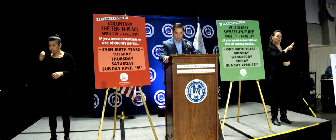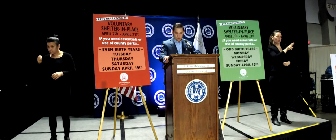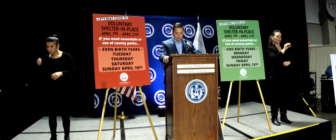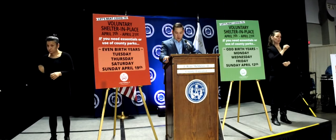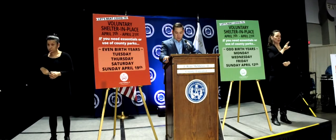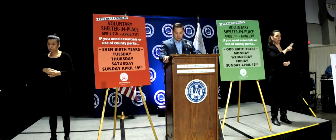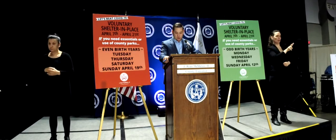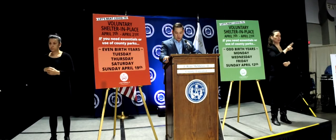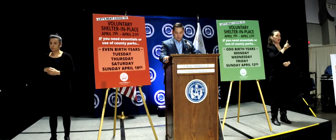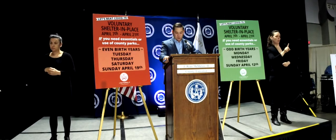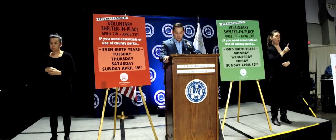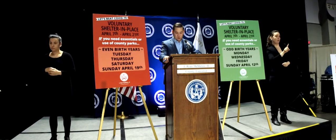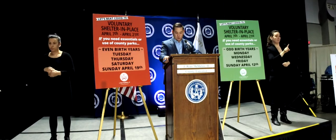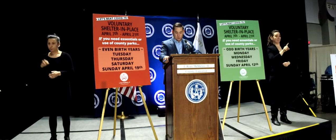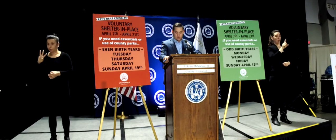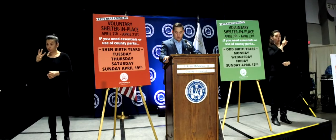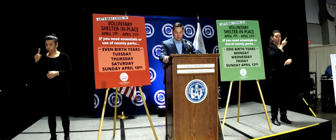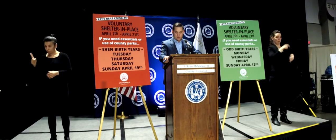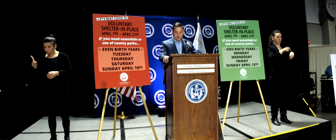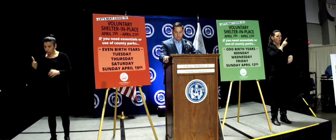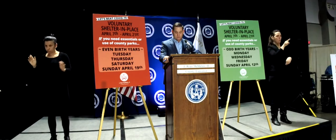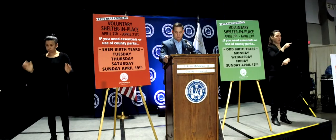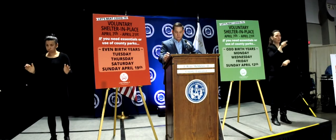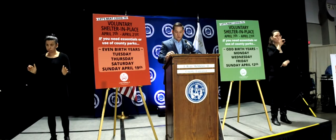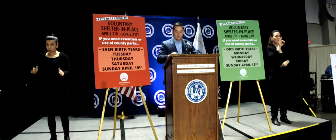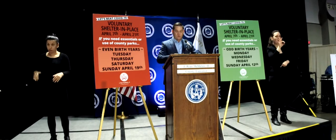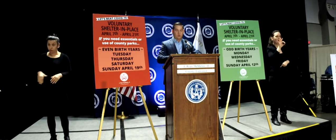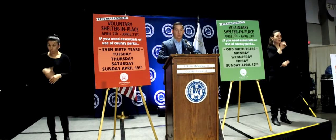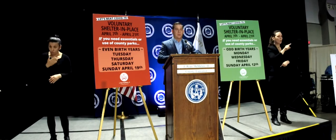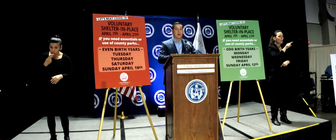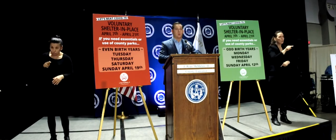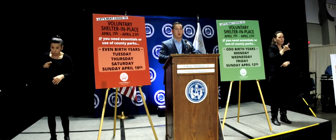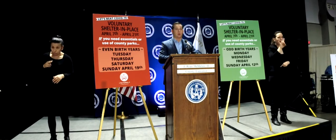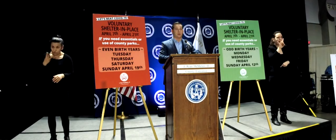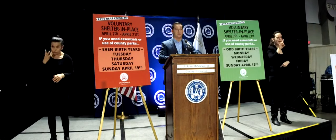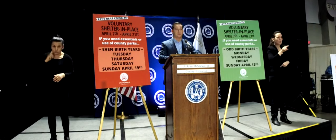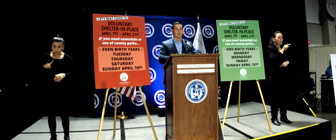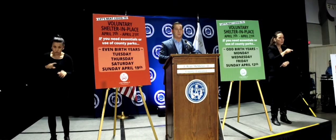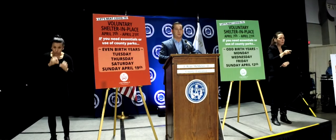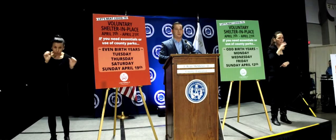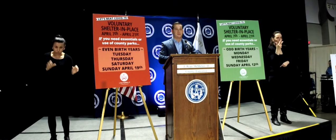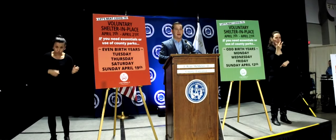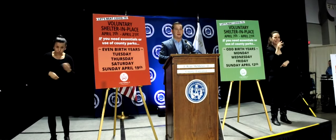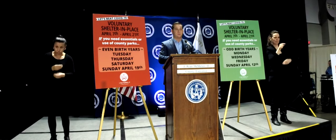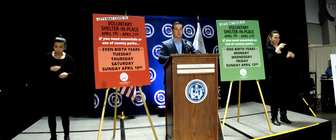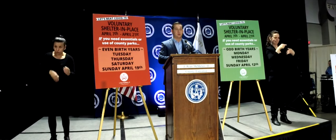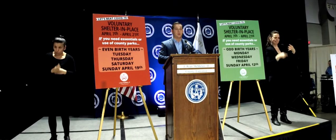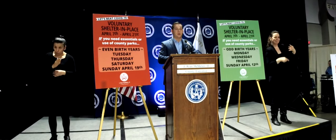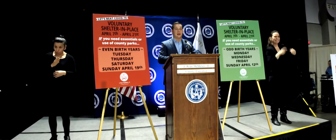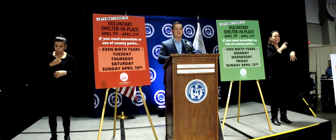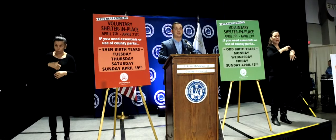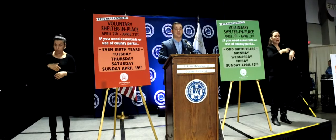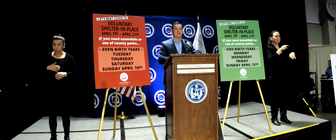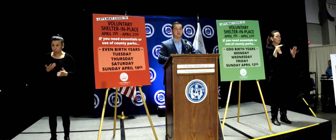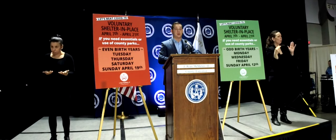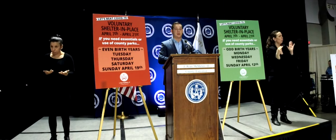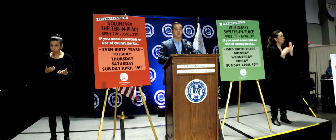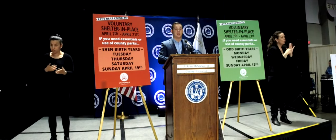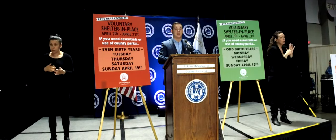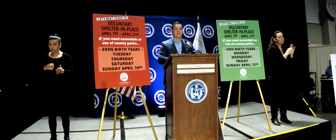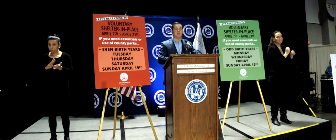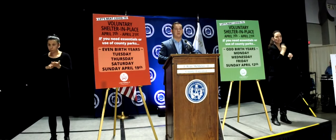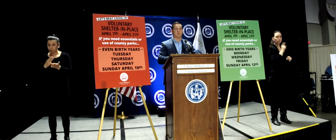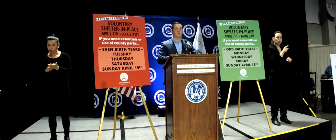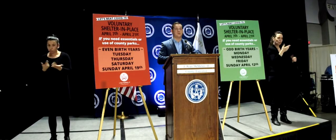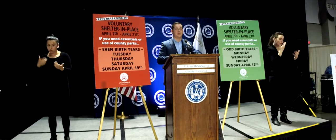p.m. and March 31st, 1 to 3 p.m. If you were in that Walgreens during that period of time, we are not suggesting you had